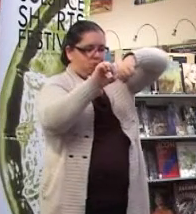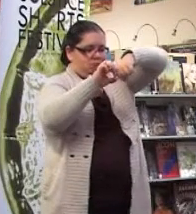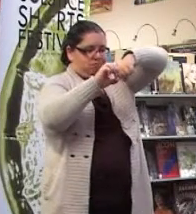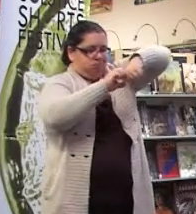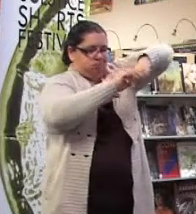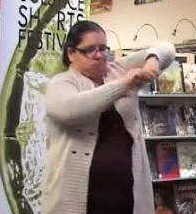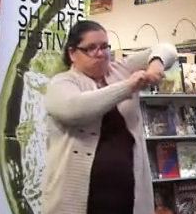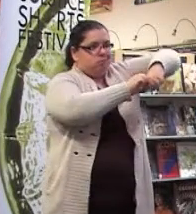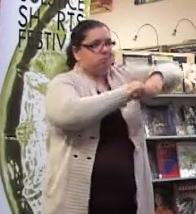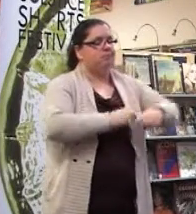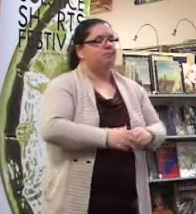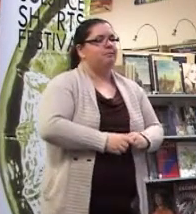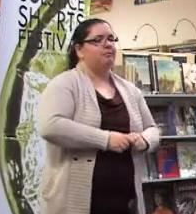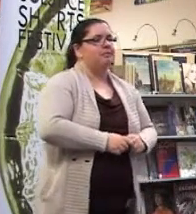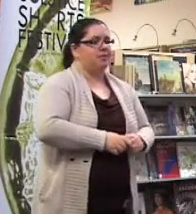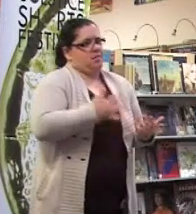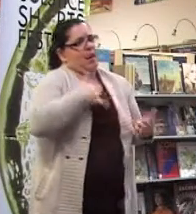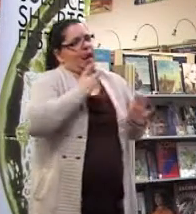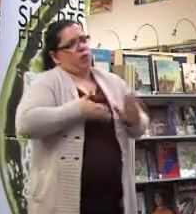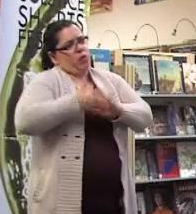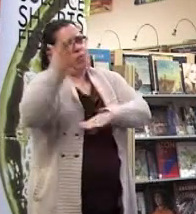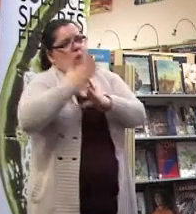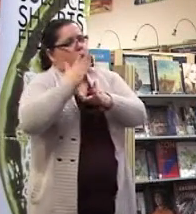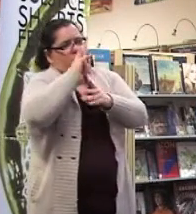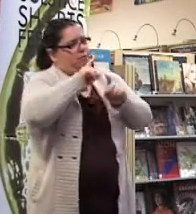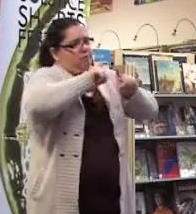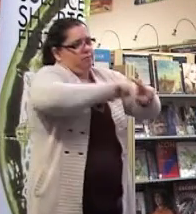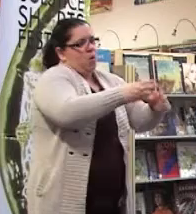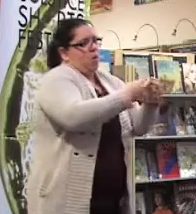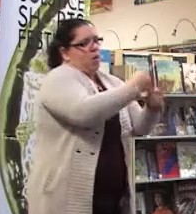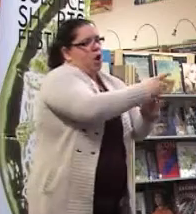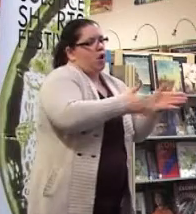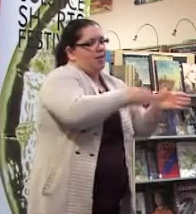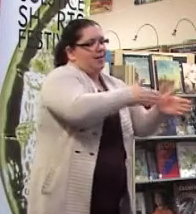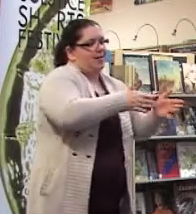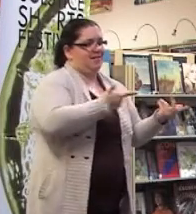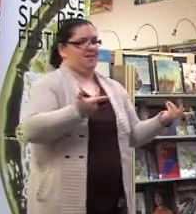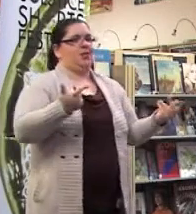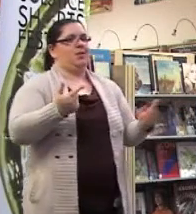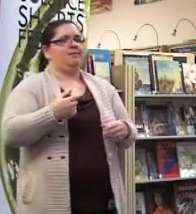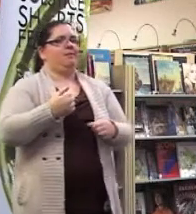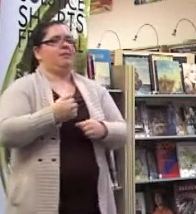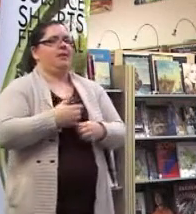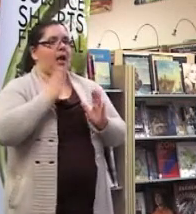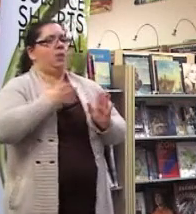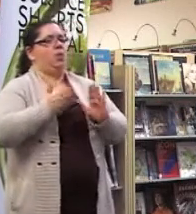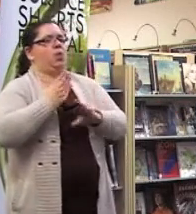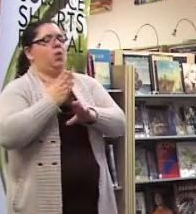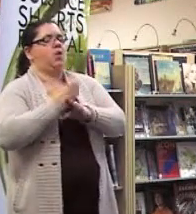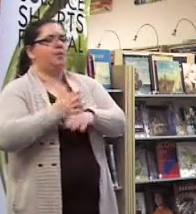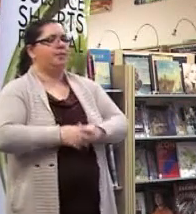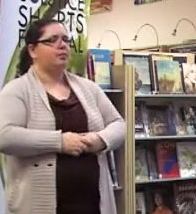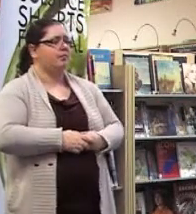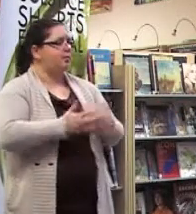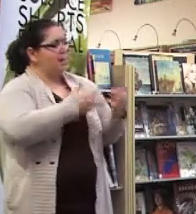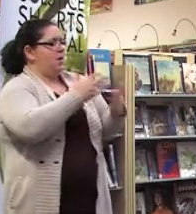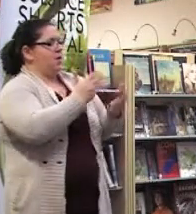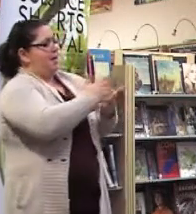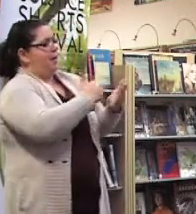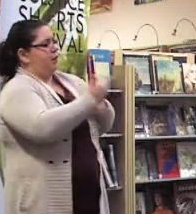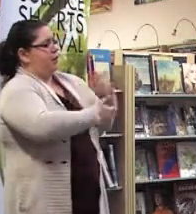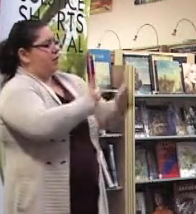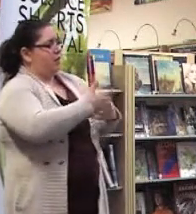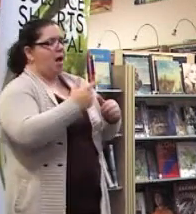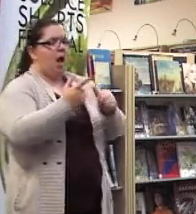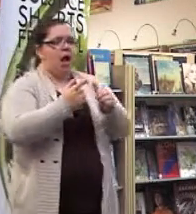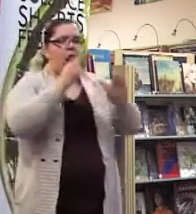not all the time. Someone had to work and make money. It doesn't make itself, not money, not time, but you have some of the story. Ashish